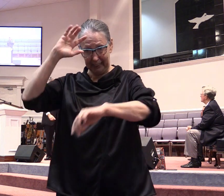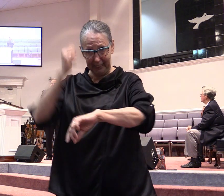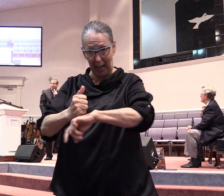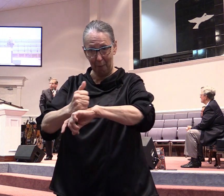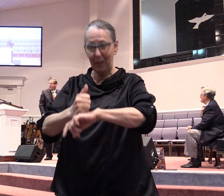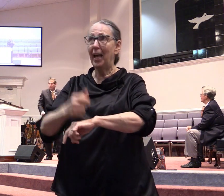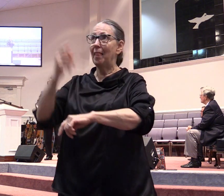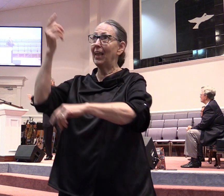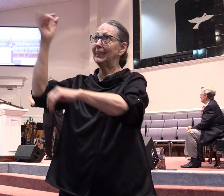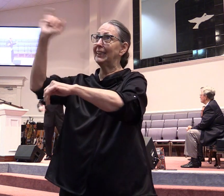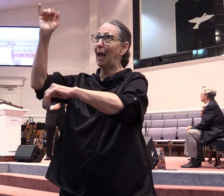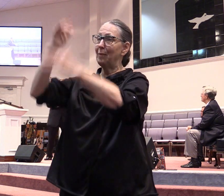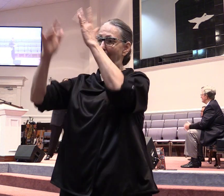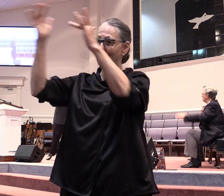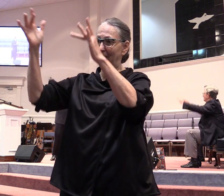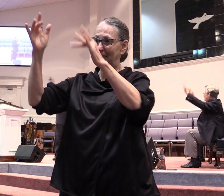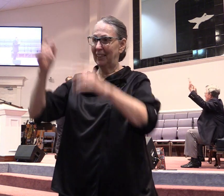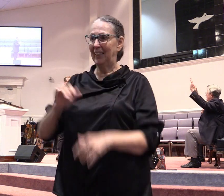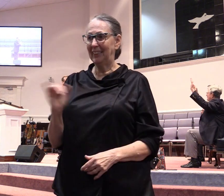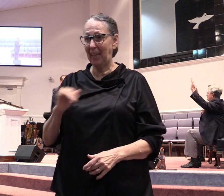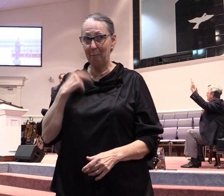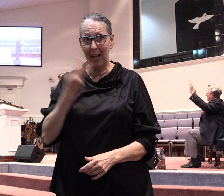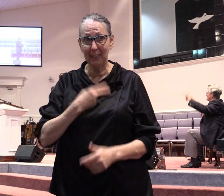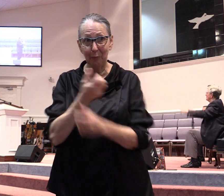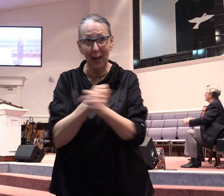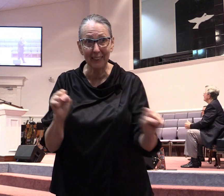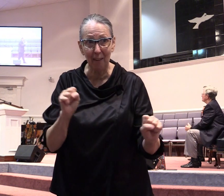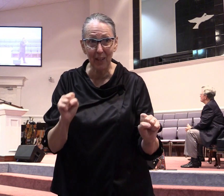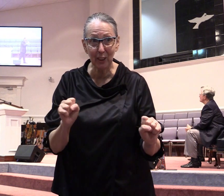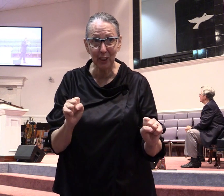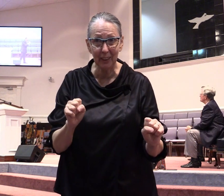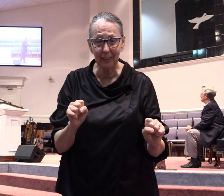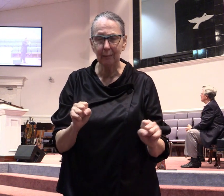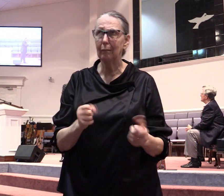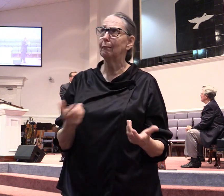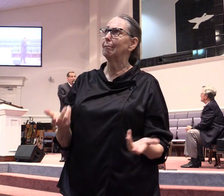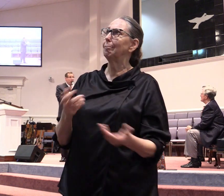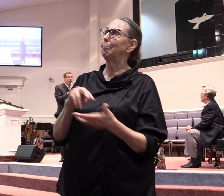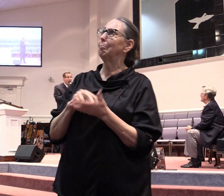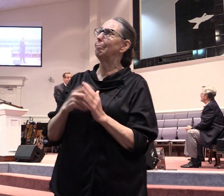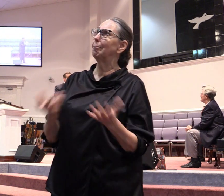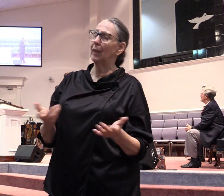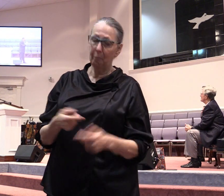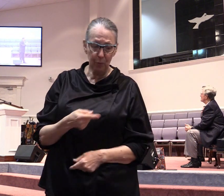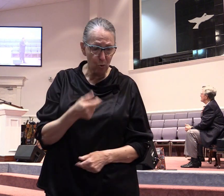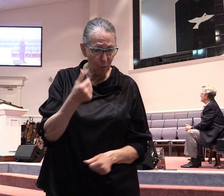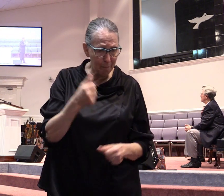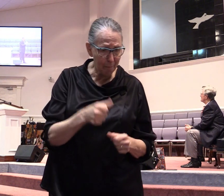bound in heaven. I said, okay, what does that have to do with salvation? God said, did you